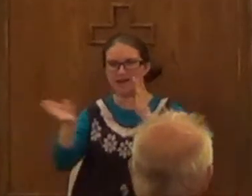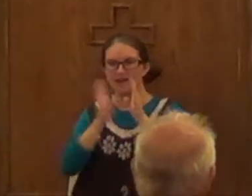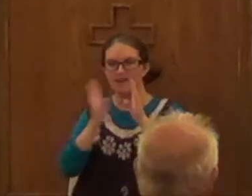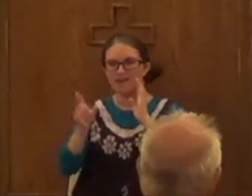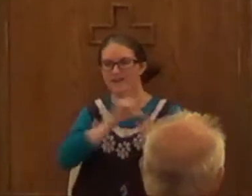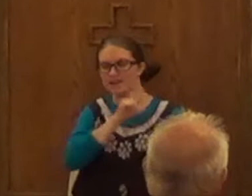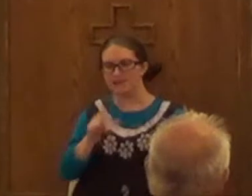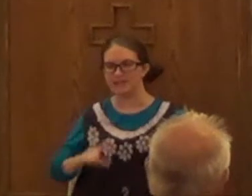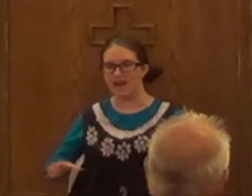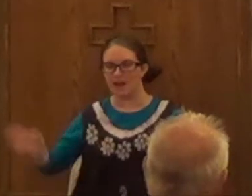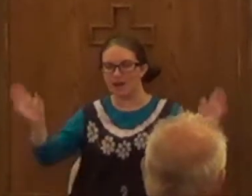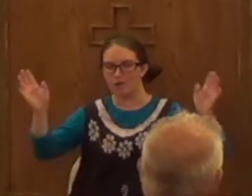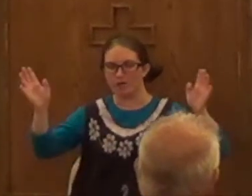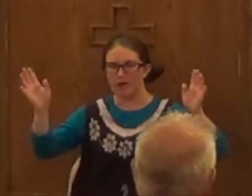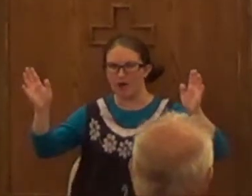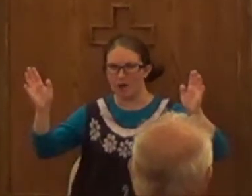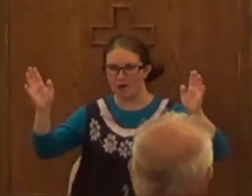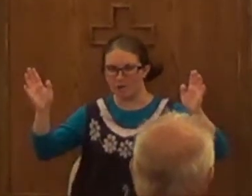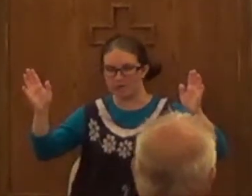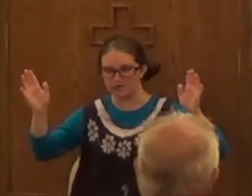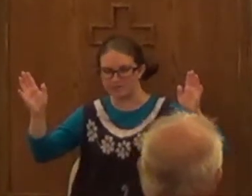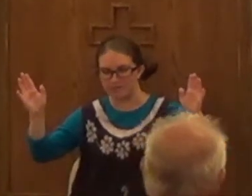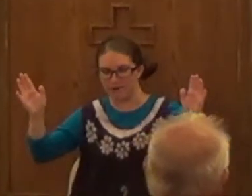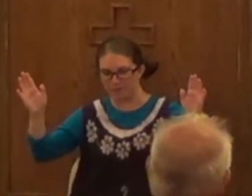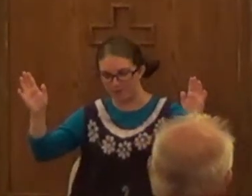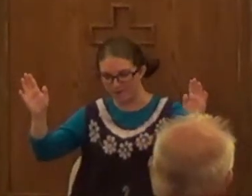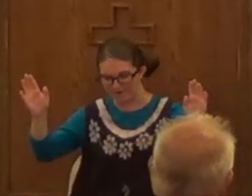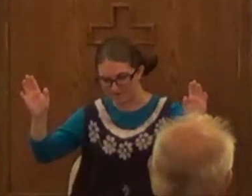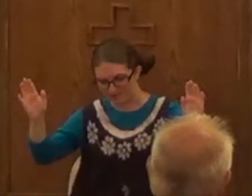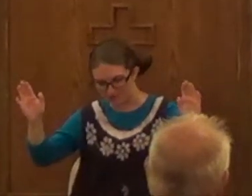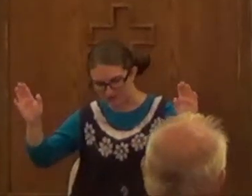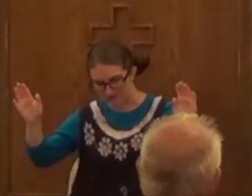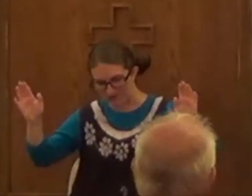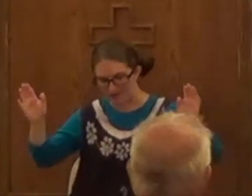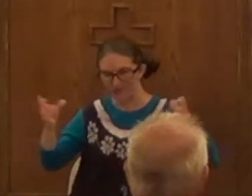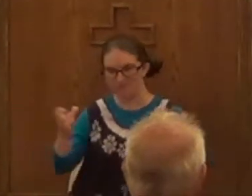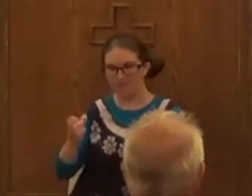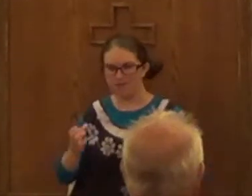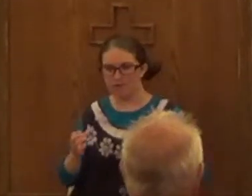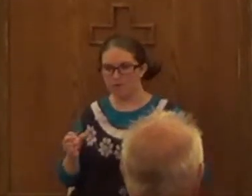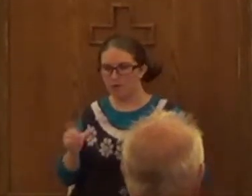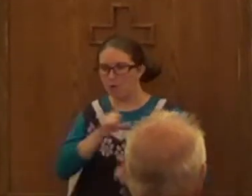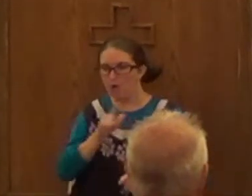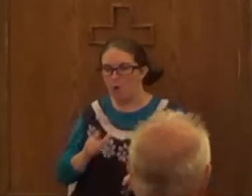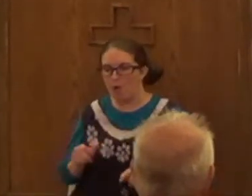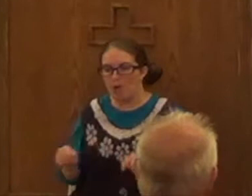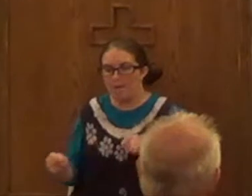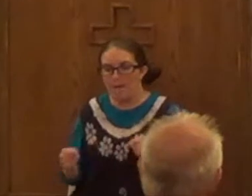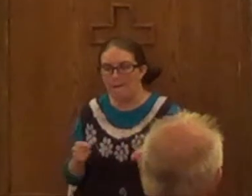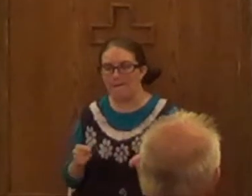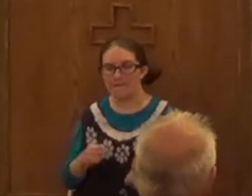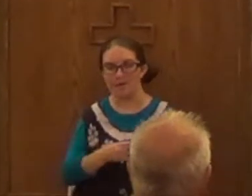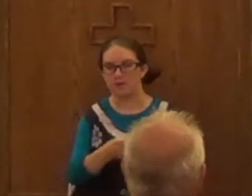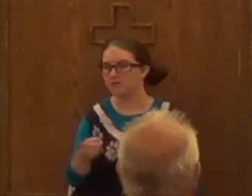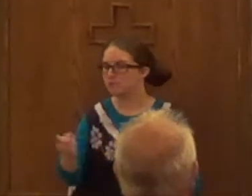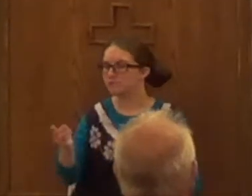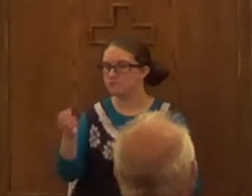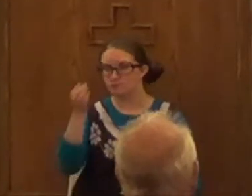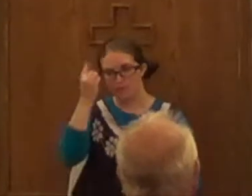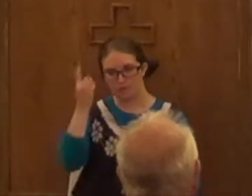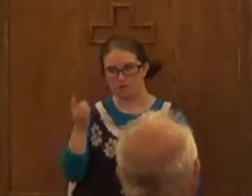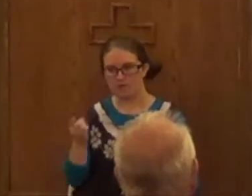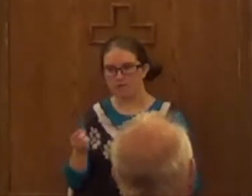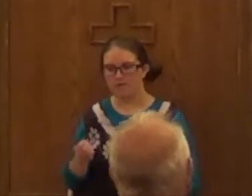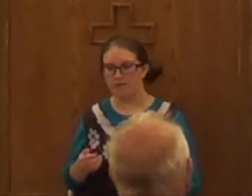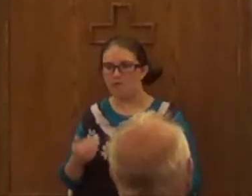the Lord. He comes to us soon. You know what the Lord's trying to make somebody realize in here tonight? If you're